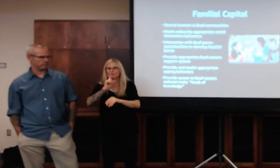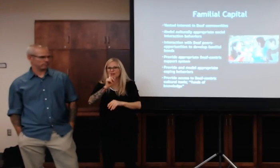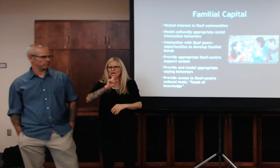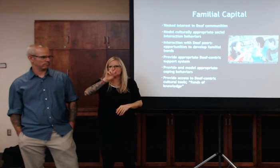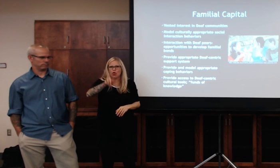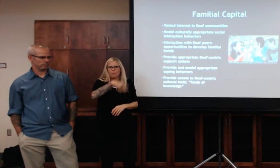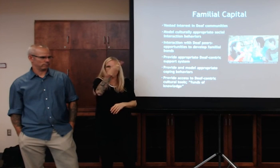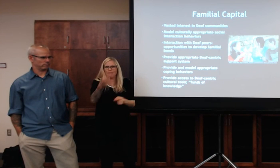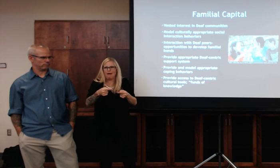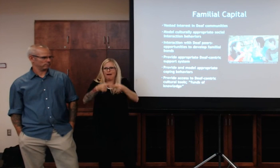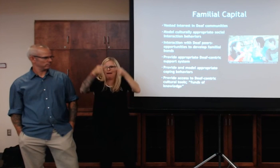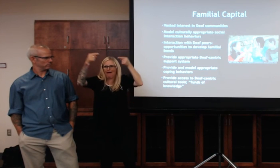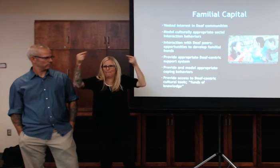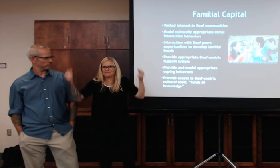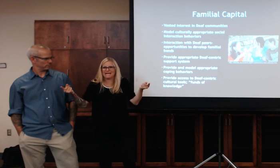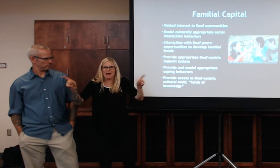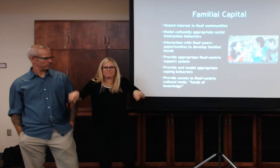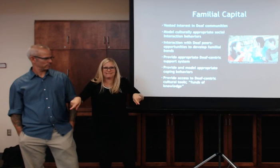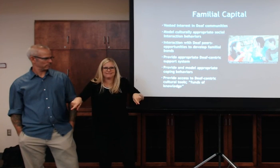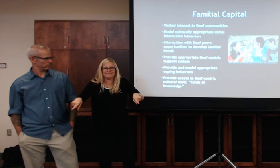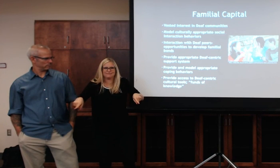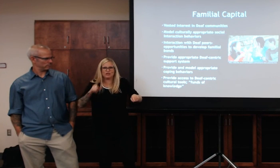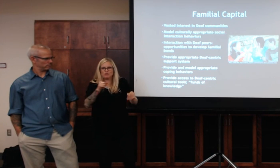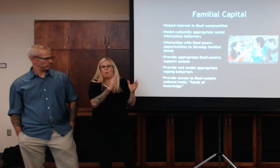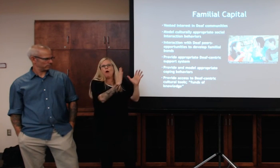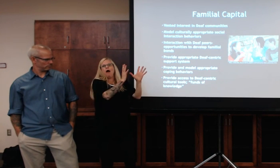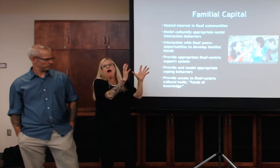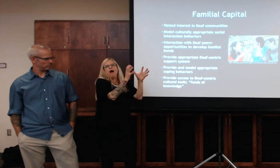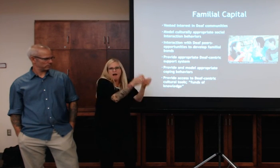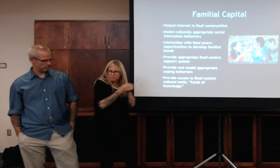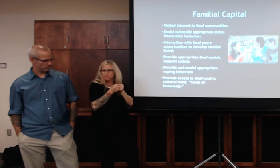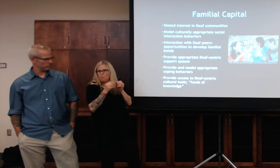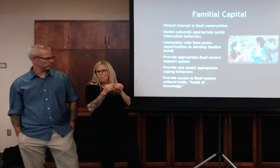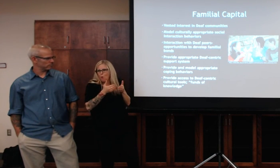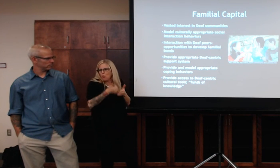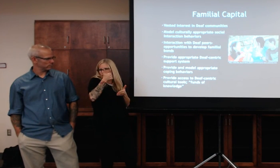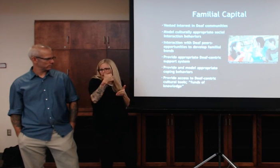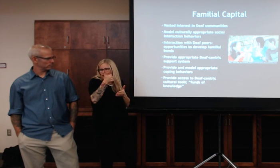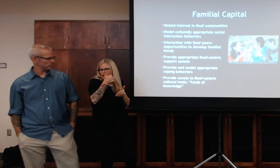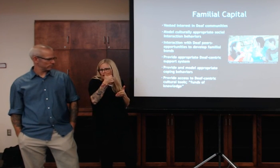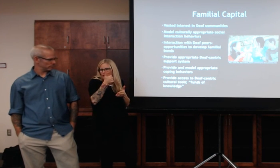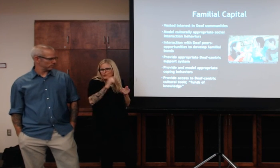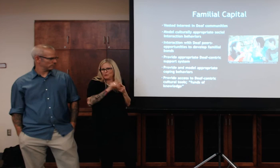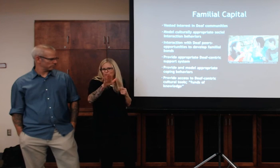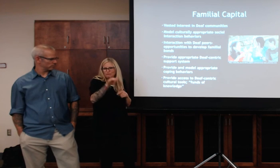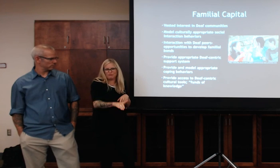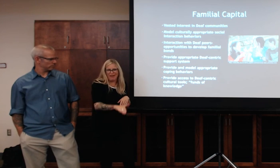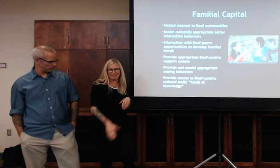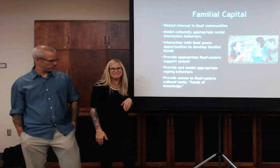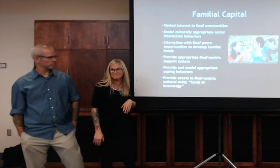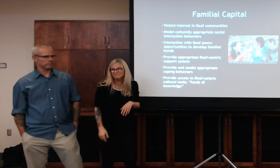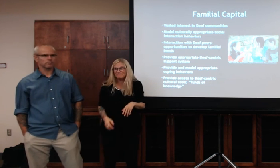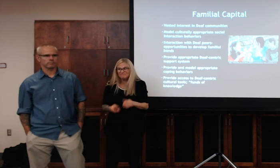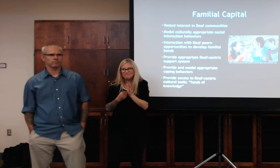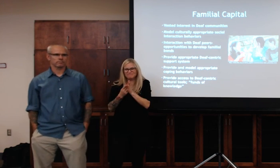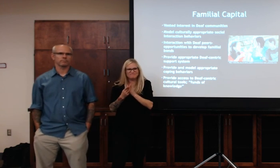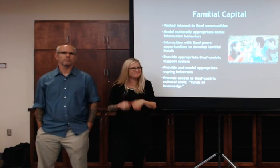It's the other way around. It's actually the exact opposite. You are embracing your child and bringing them closer to the